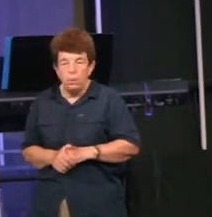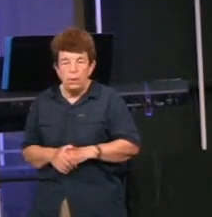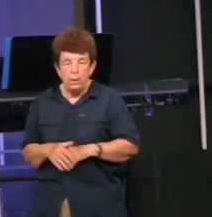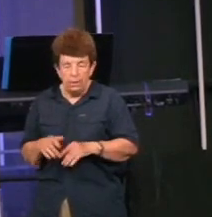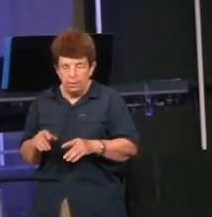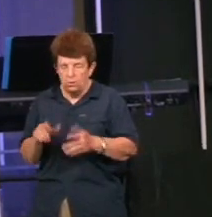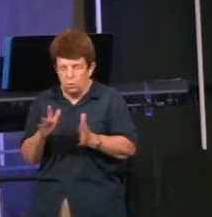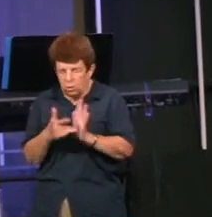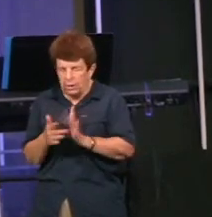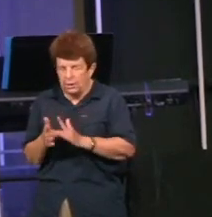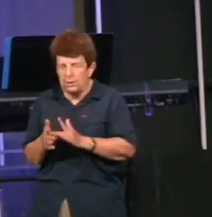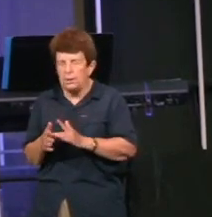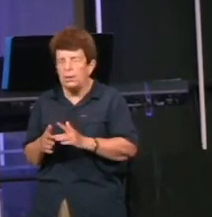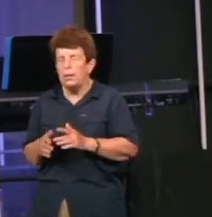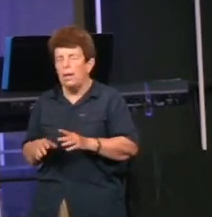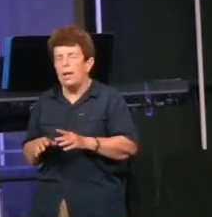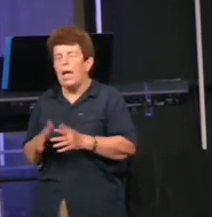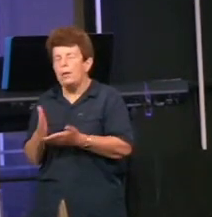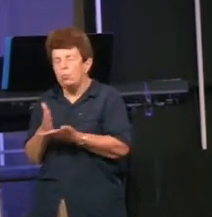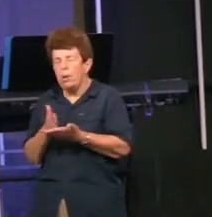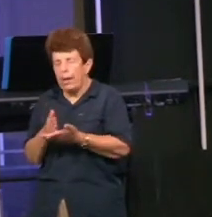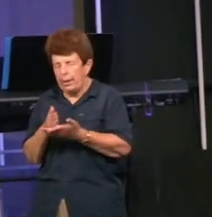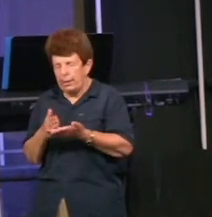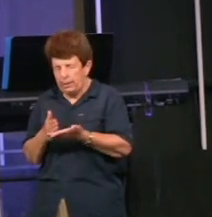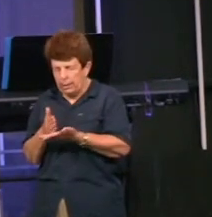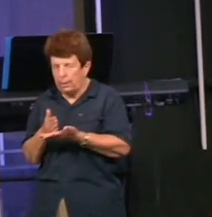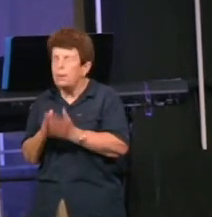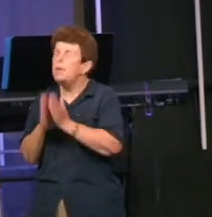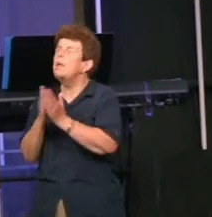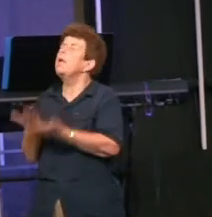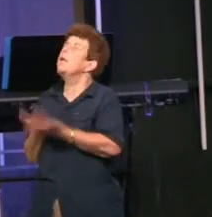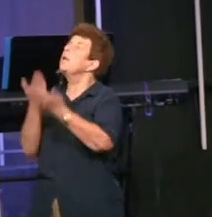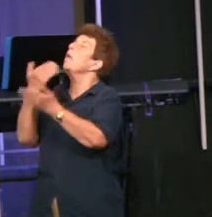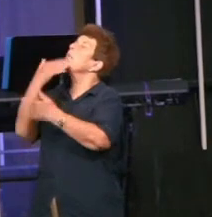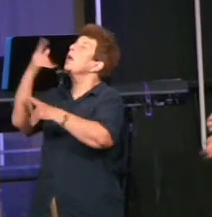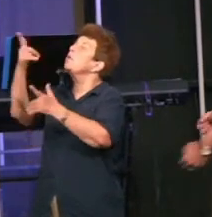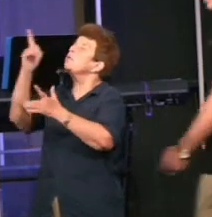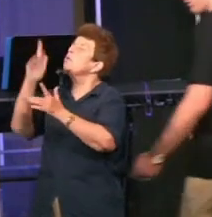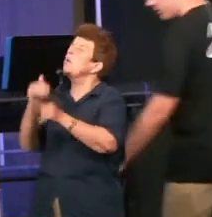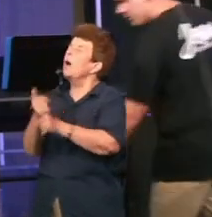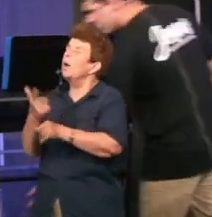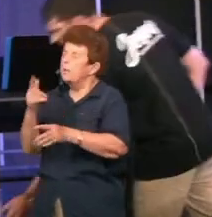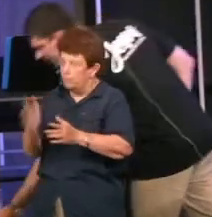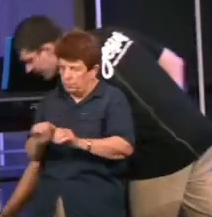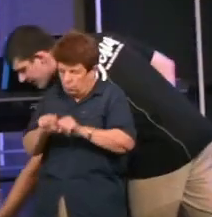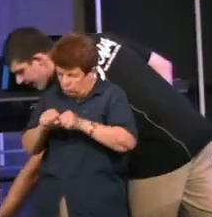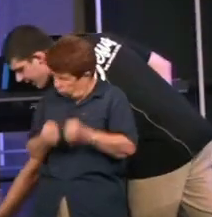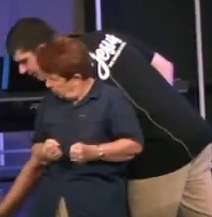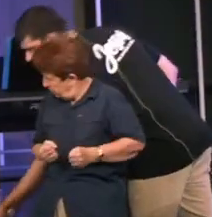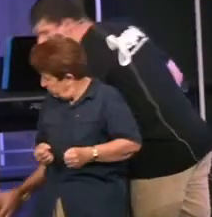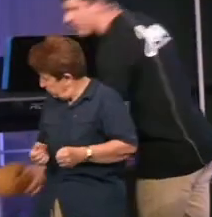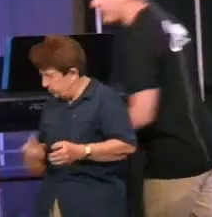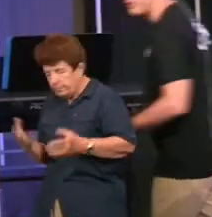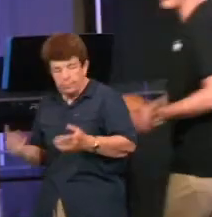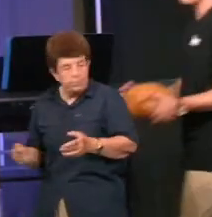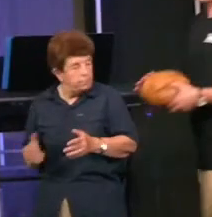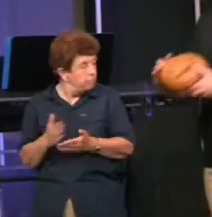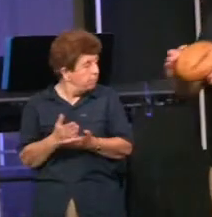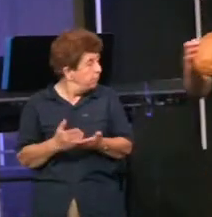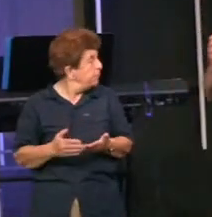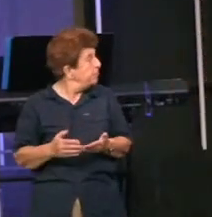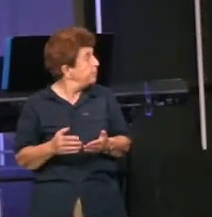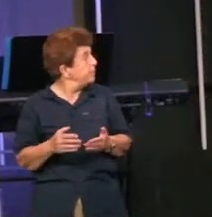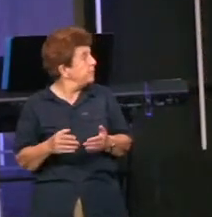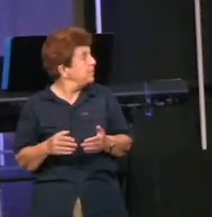He took bread, and when he had given thanks, he broke it. Just like this, they had bread. When